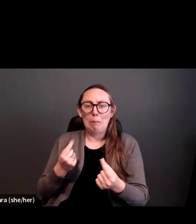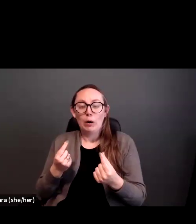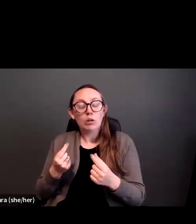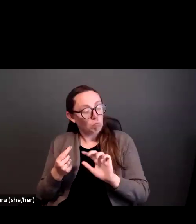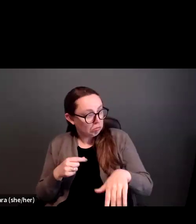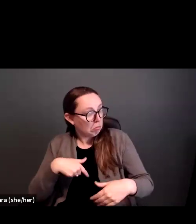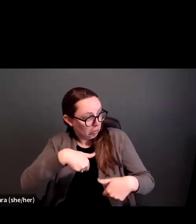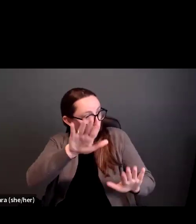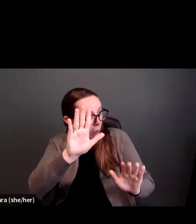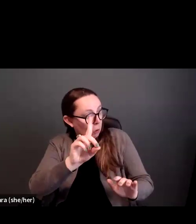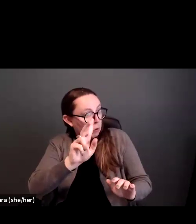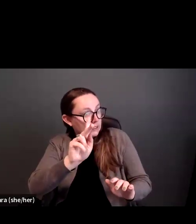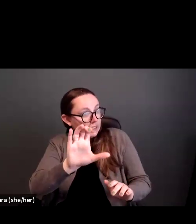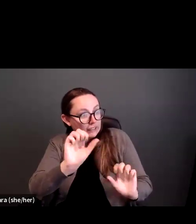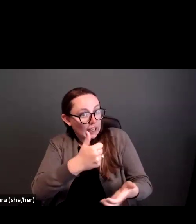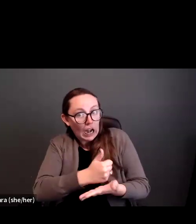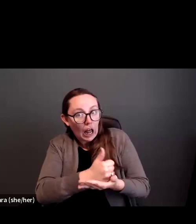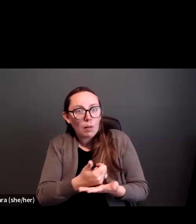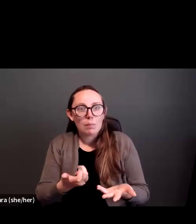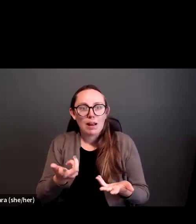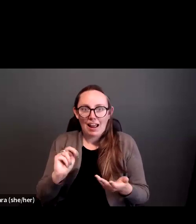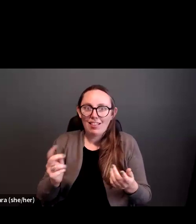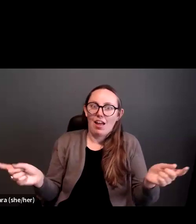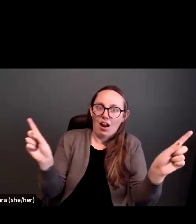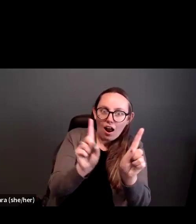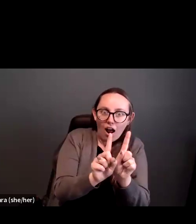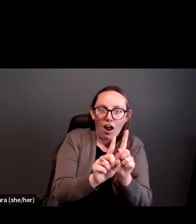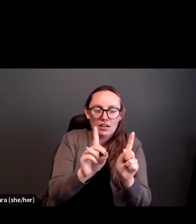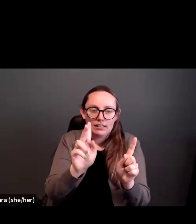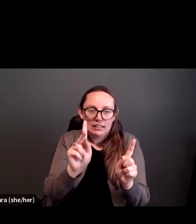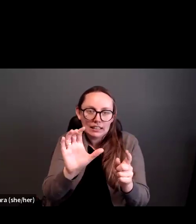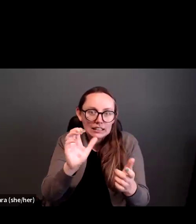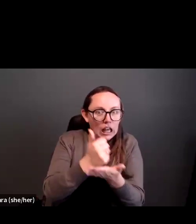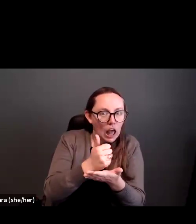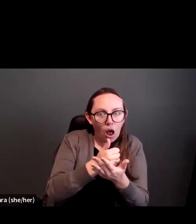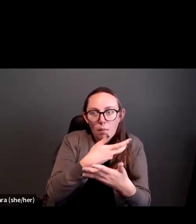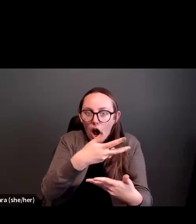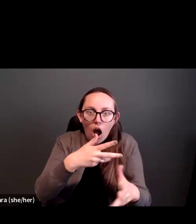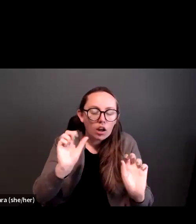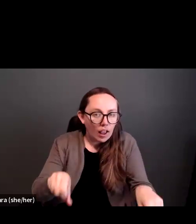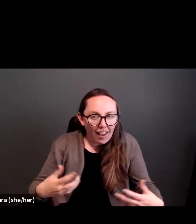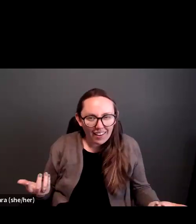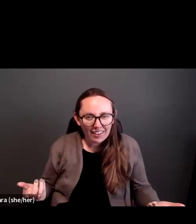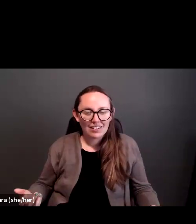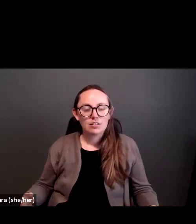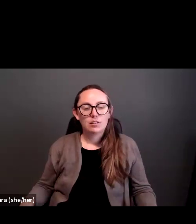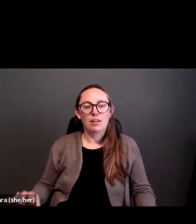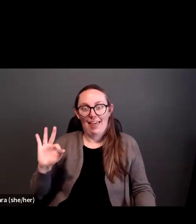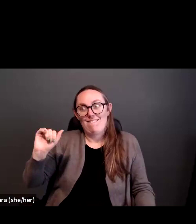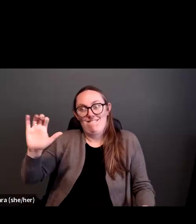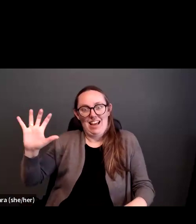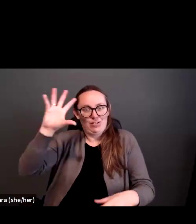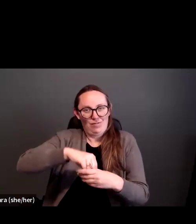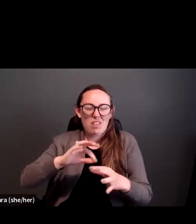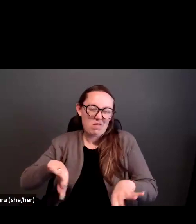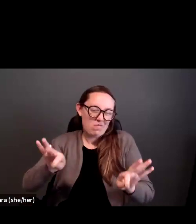faculty. So, and we do a lot of that work too. I mean, we lead the student piece, but a part of the work that drives that